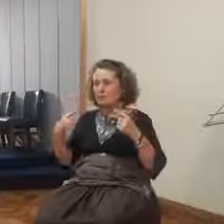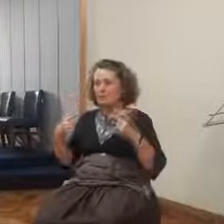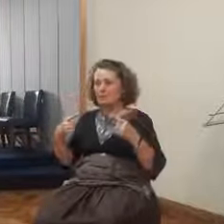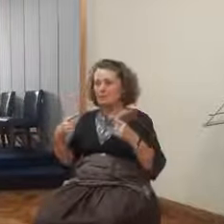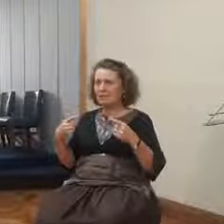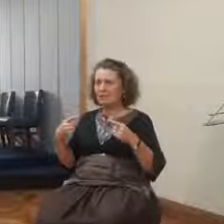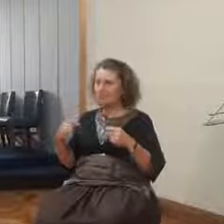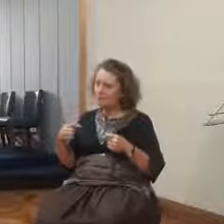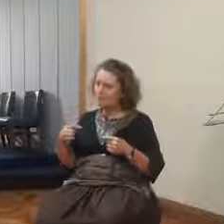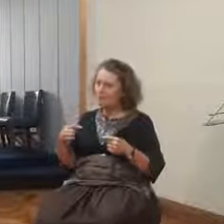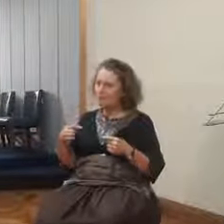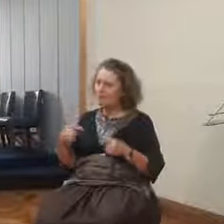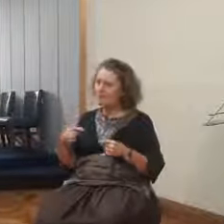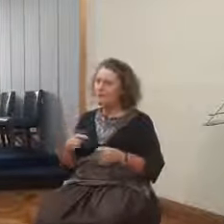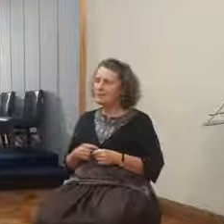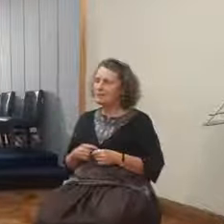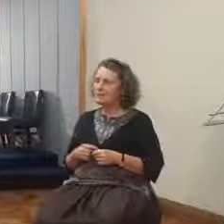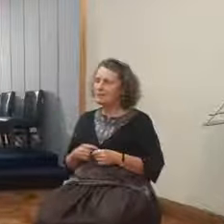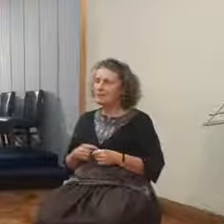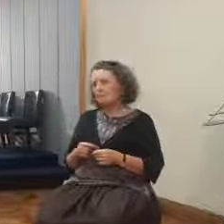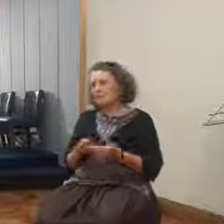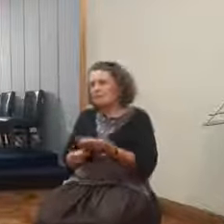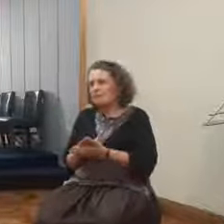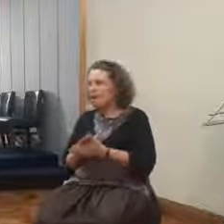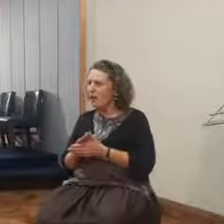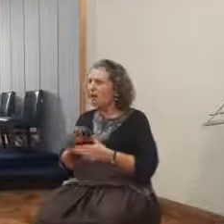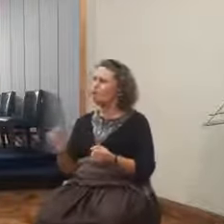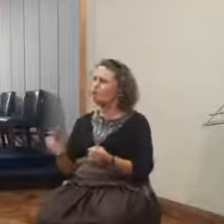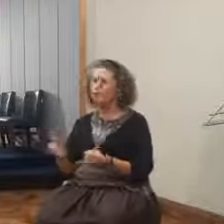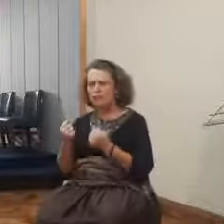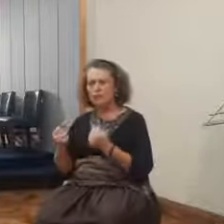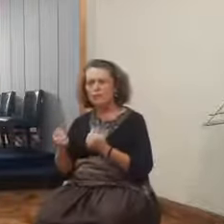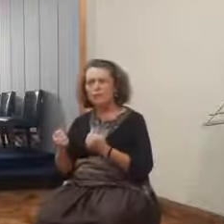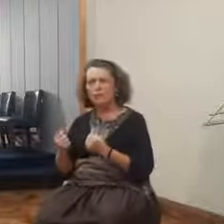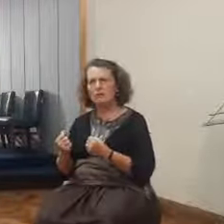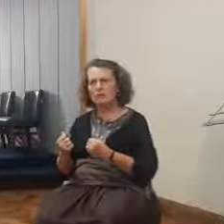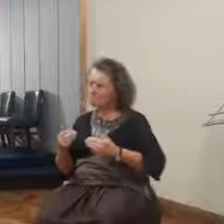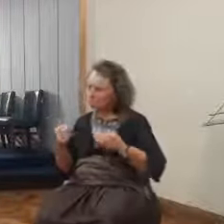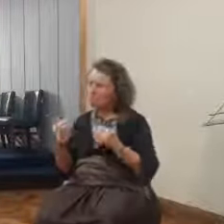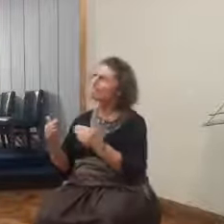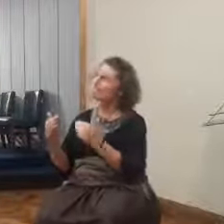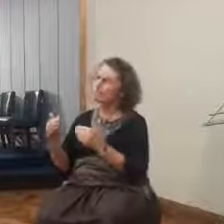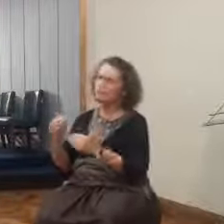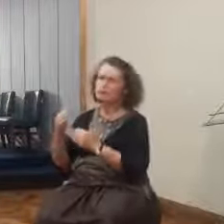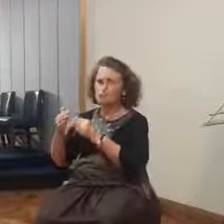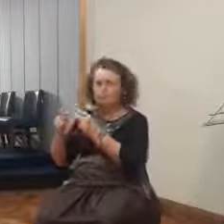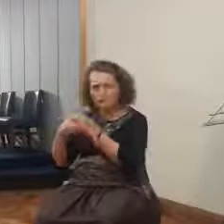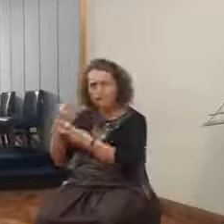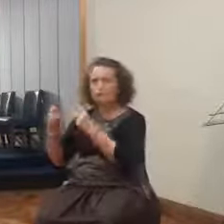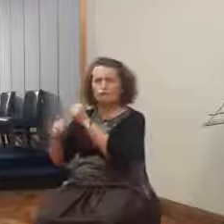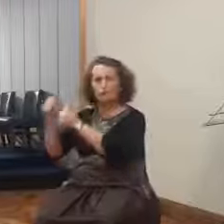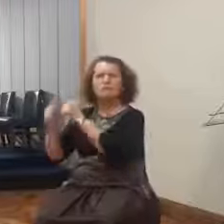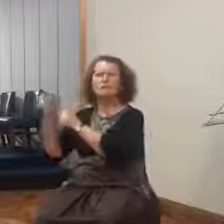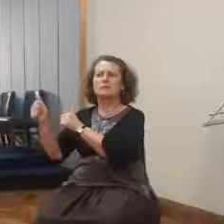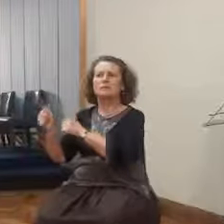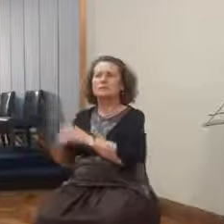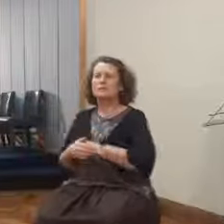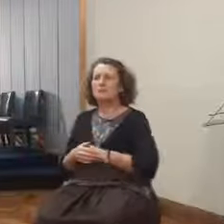louder word in its meaning, referring directly to singing. And we don't want to be